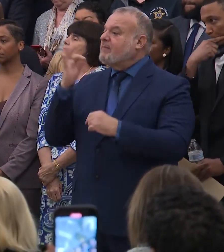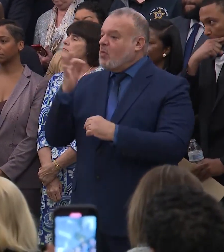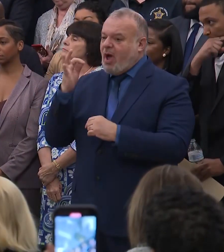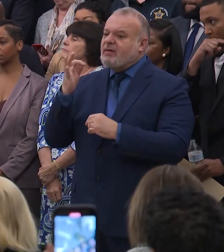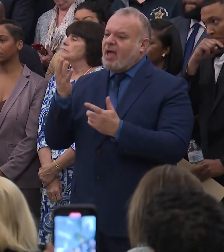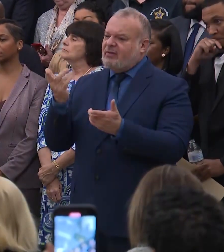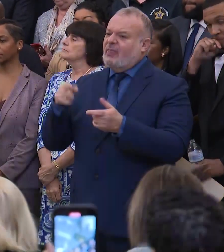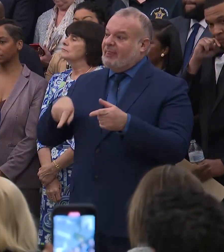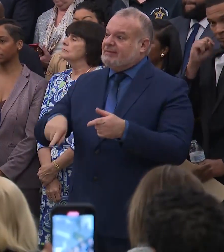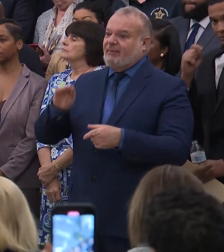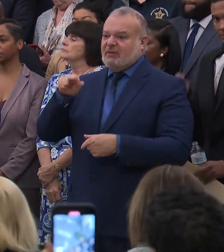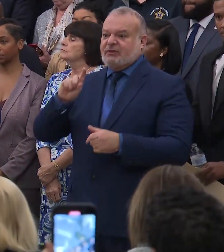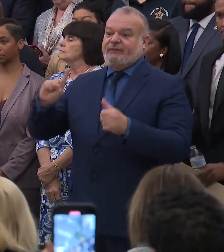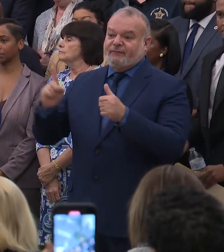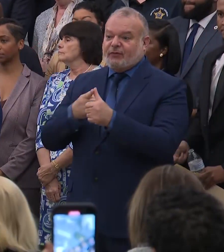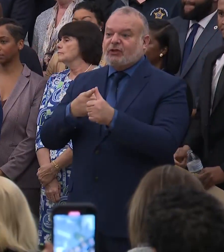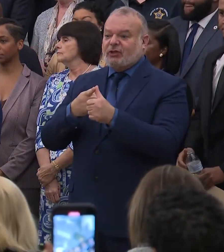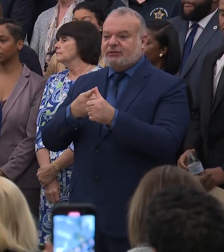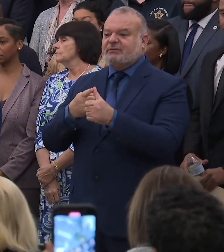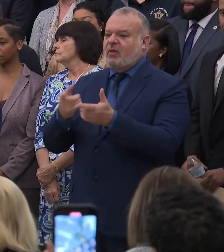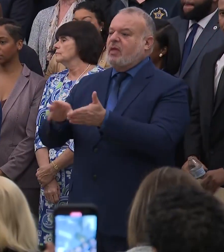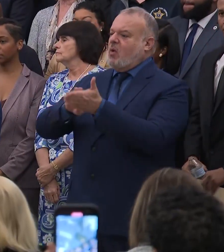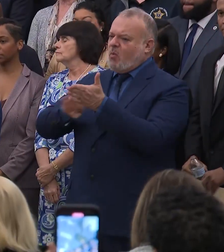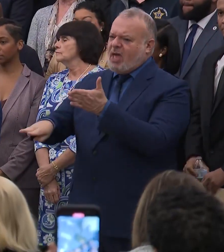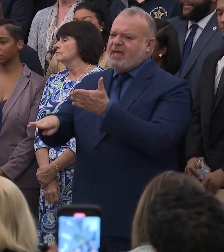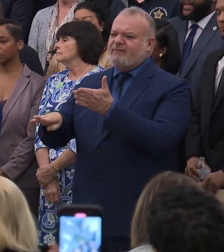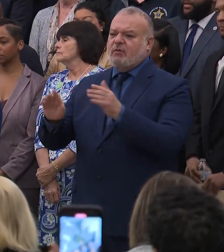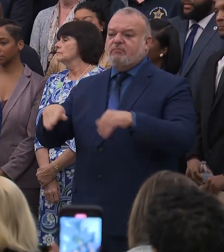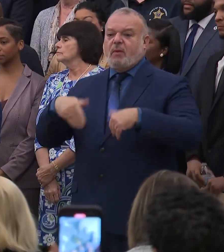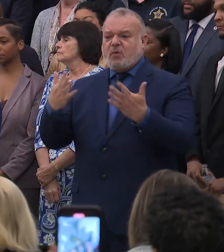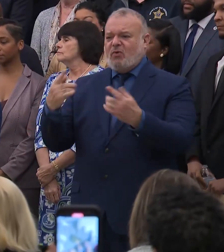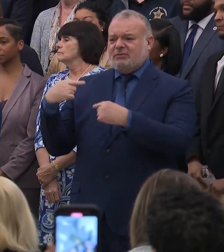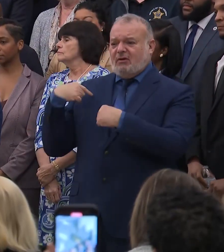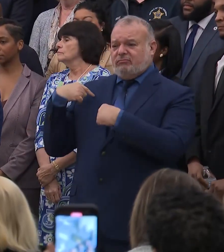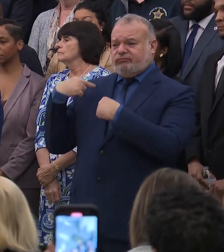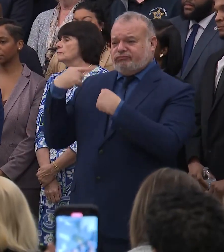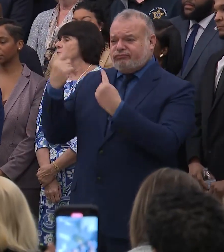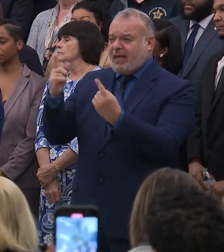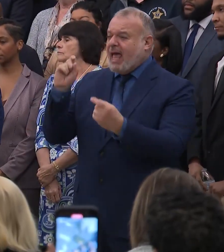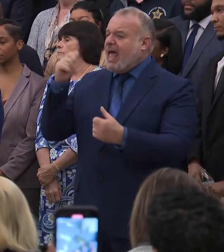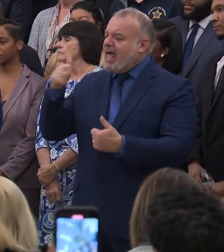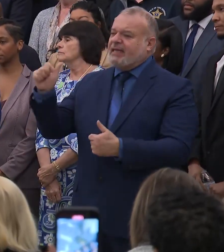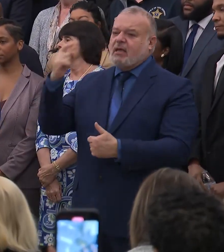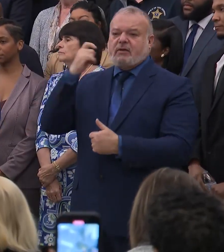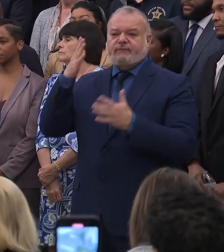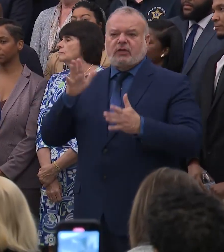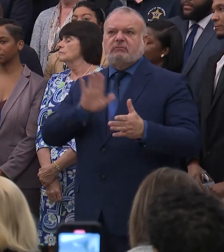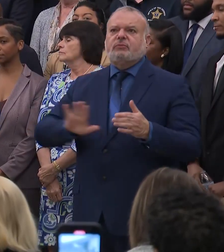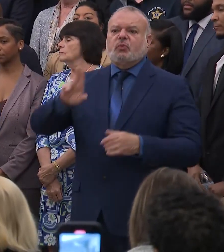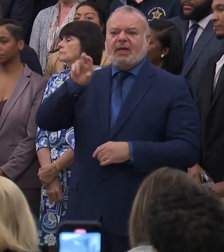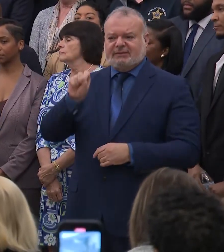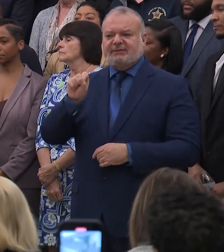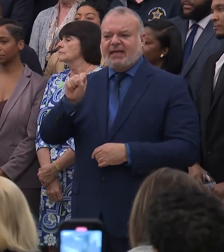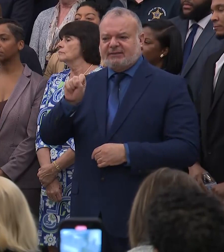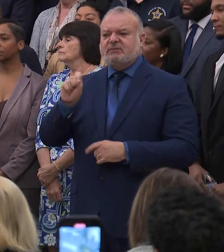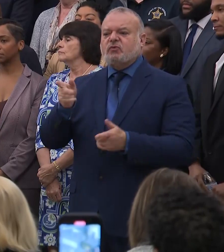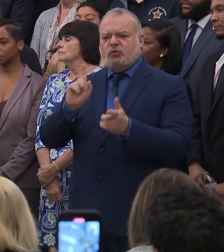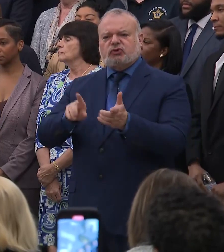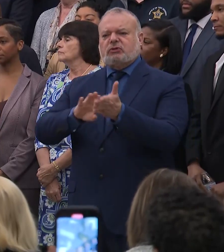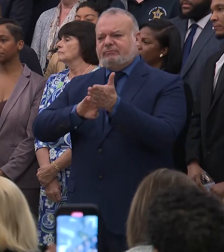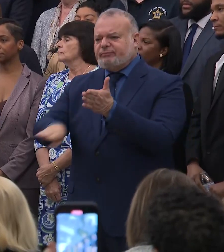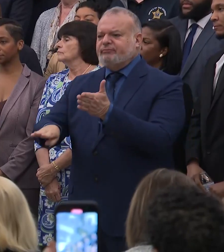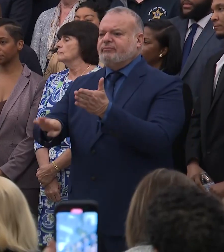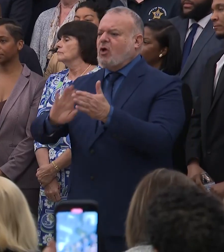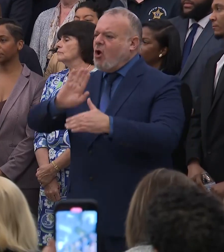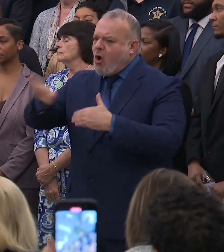ever proposed by any governor in the United States. That's because this pardon will apply to all misdemeanor